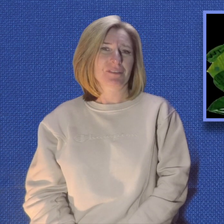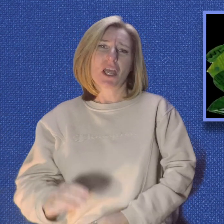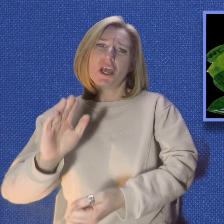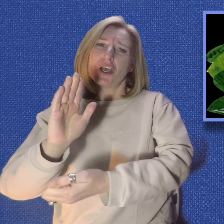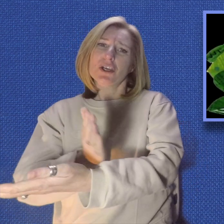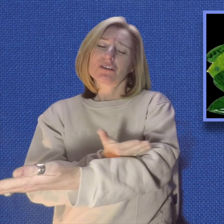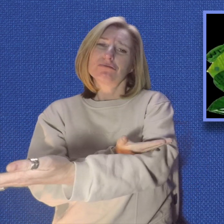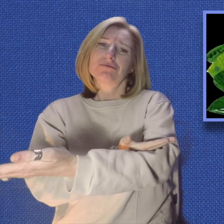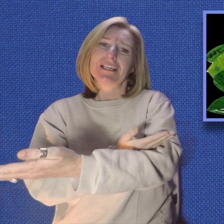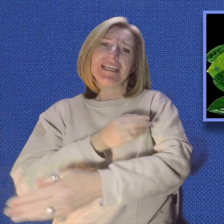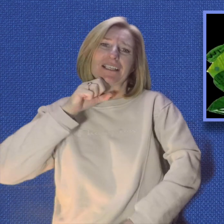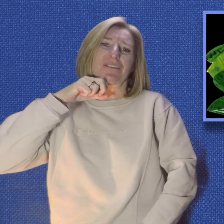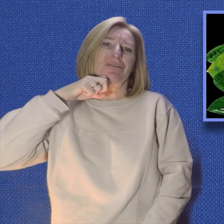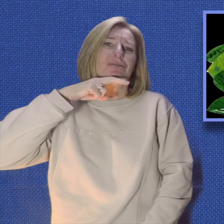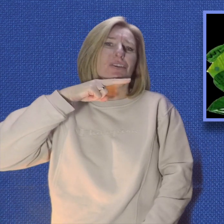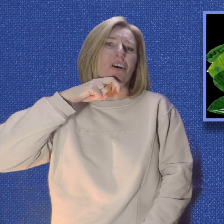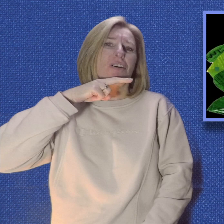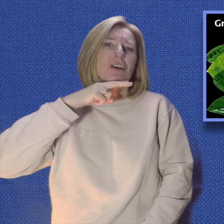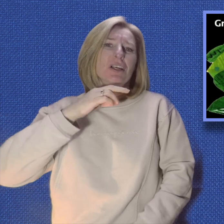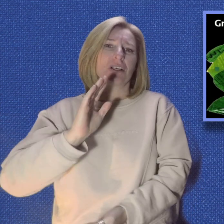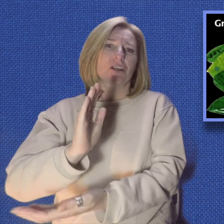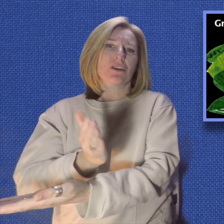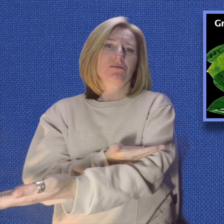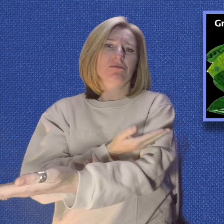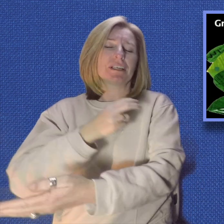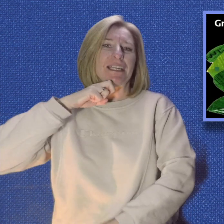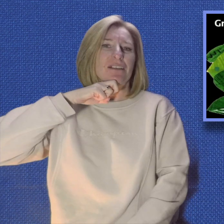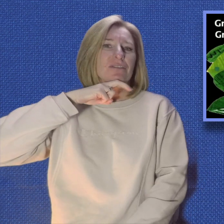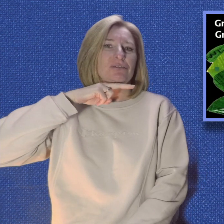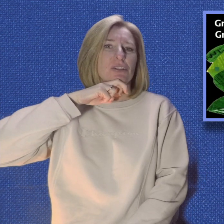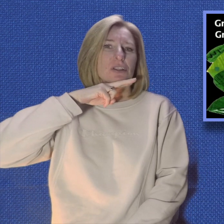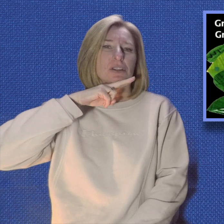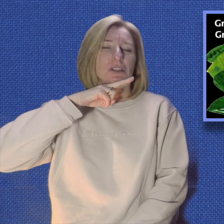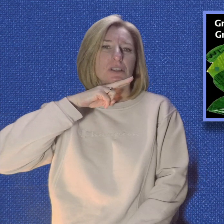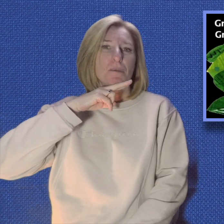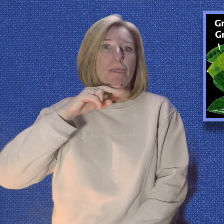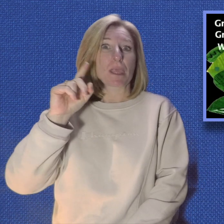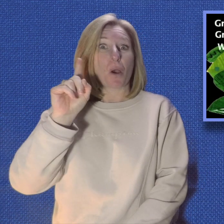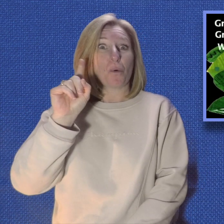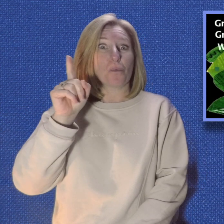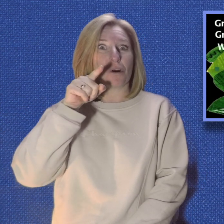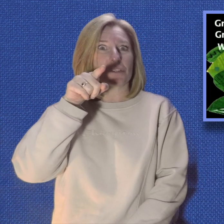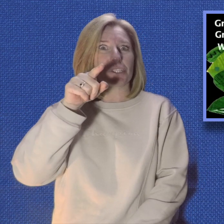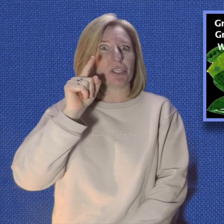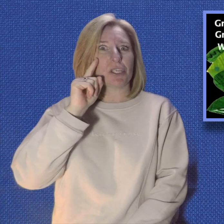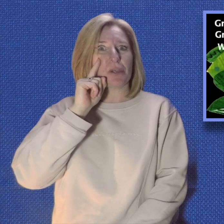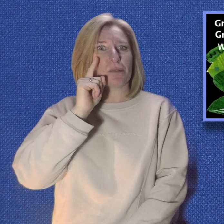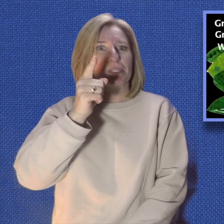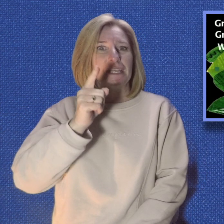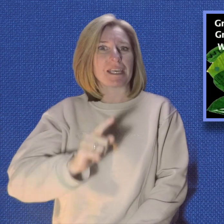Green frog, green frog, what do you see?